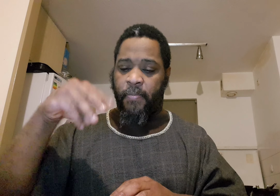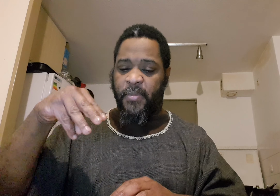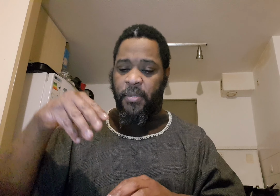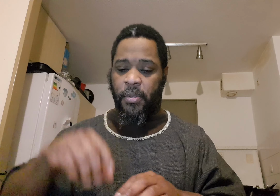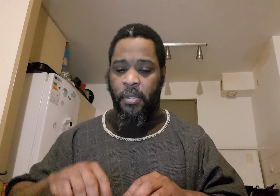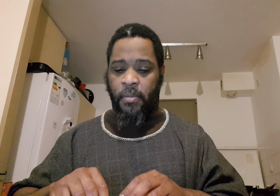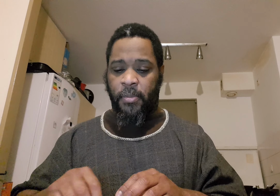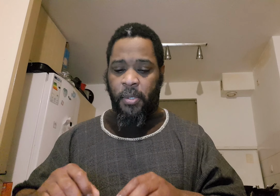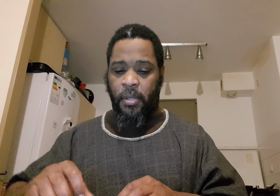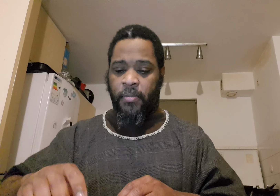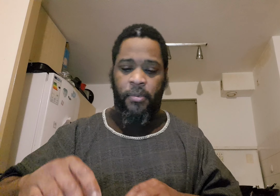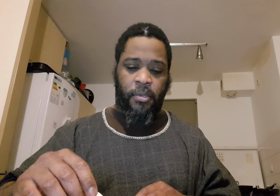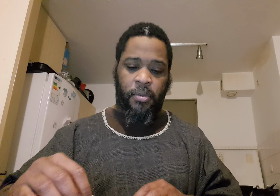Psalms.